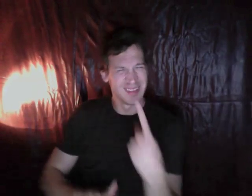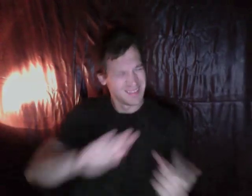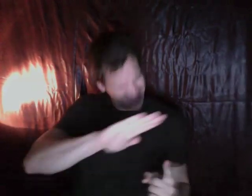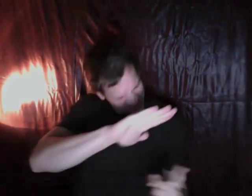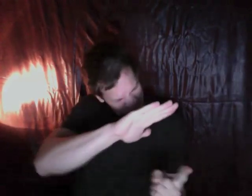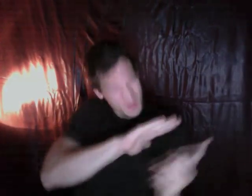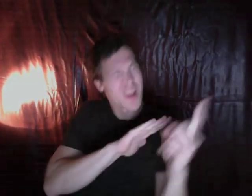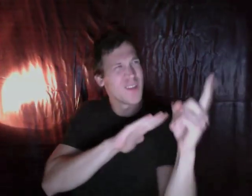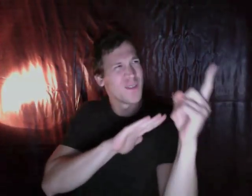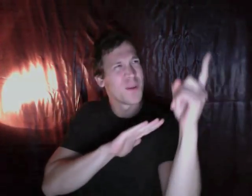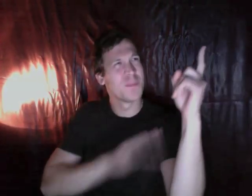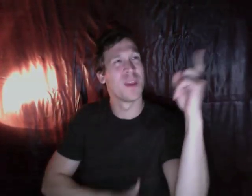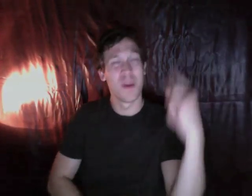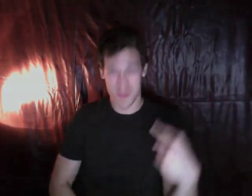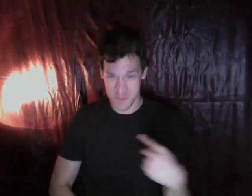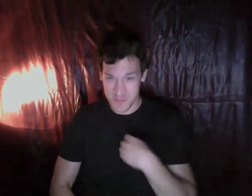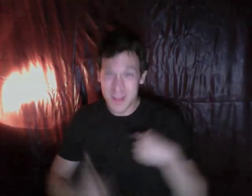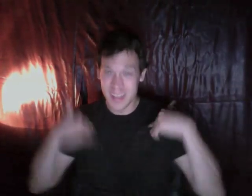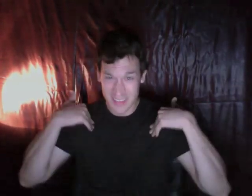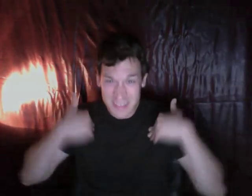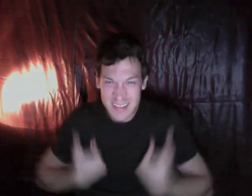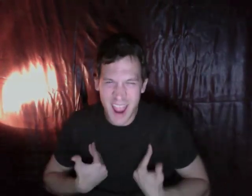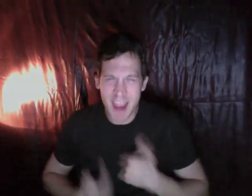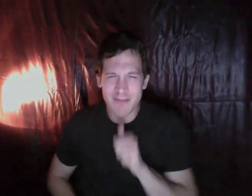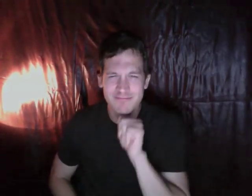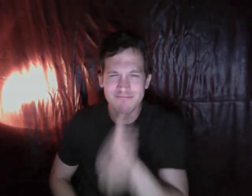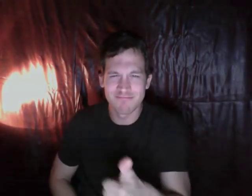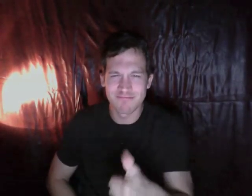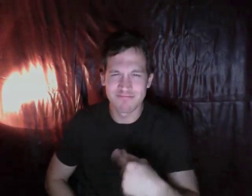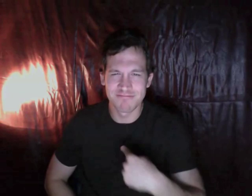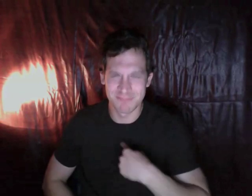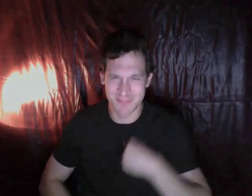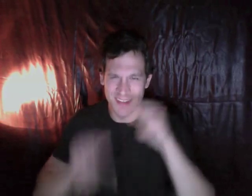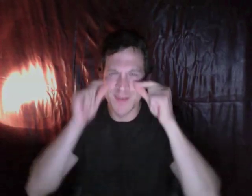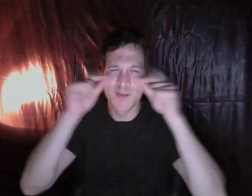me away from here. When I'm far too tired to fall asleep.